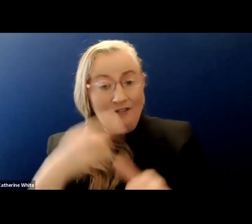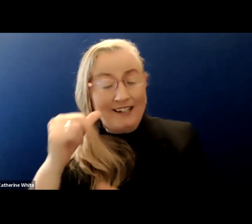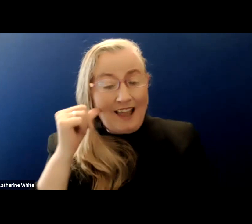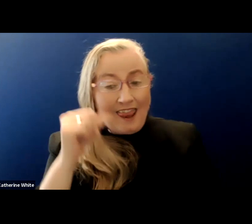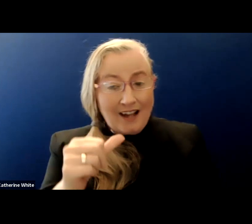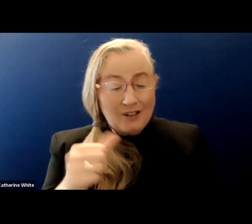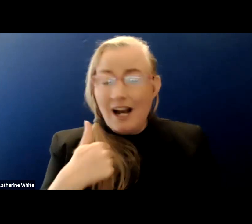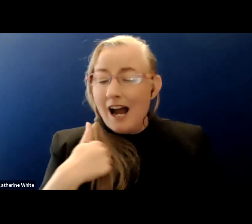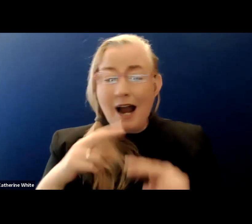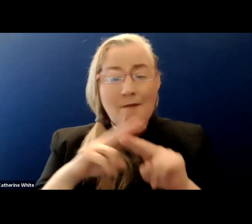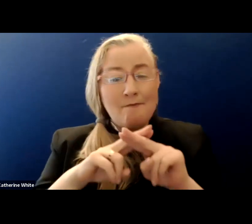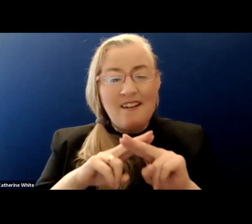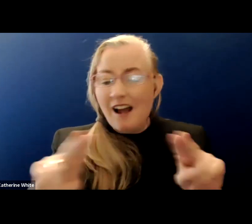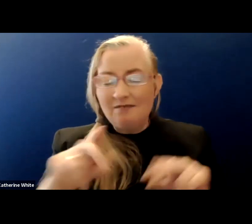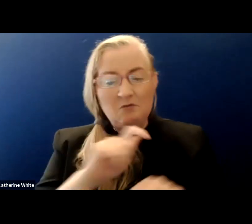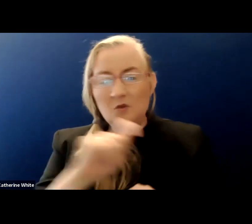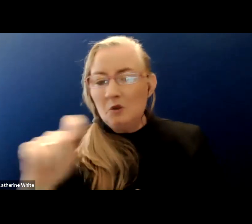So I'm not too worried about that.